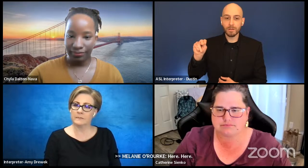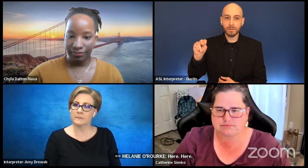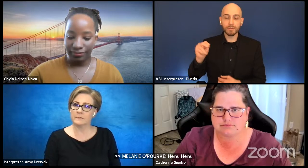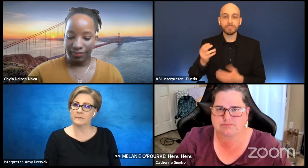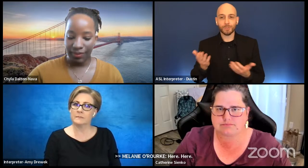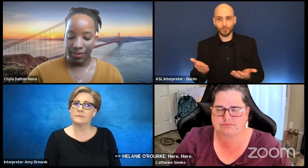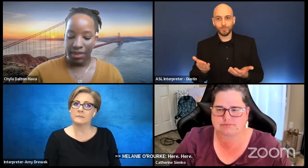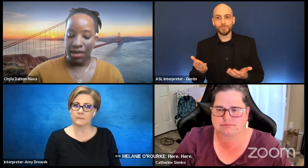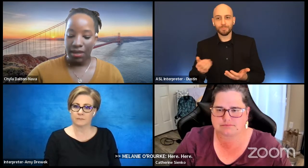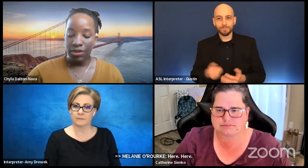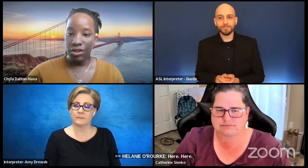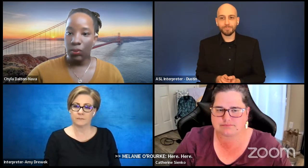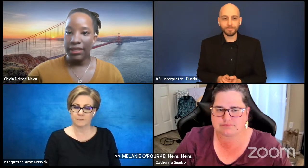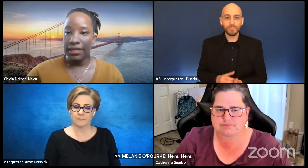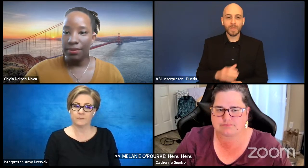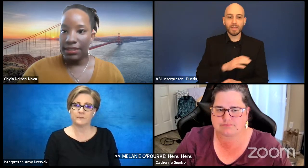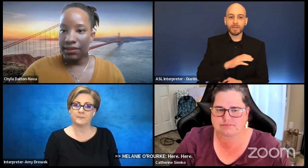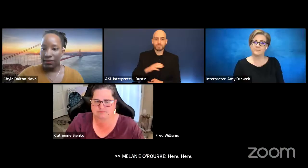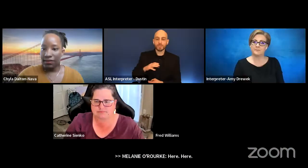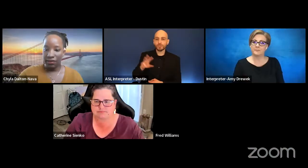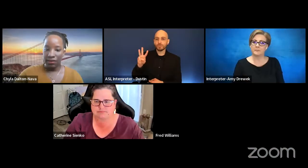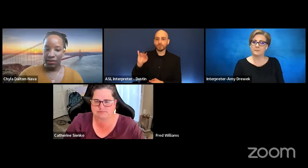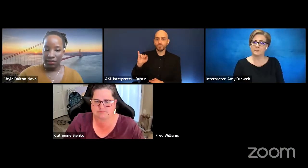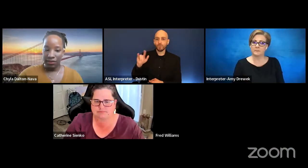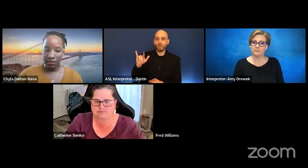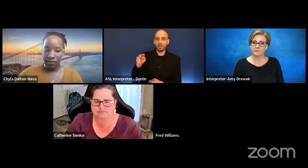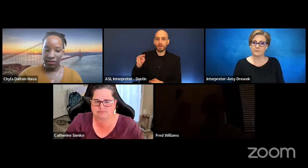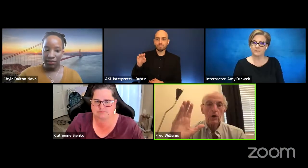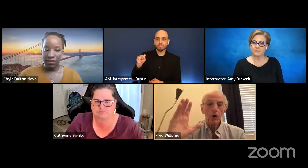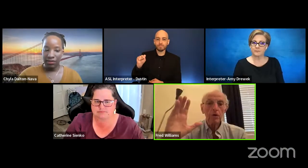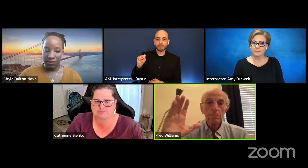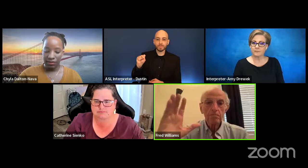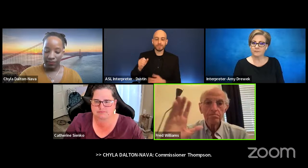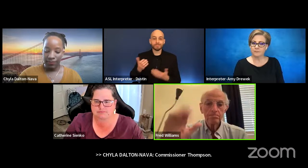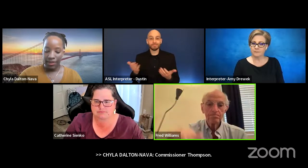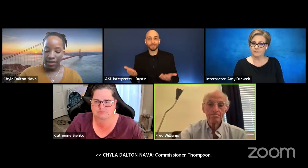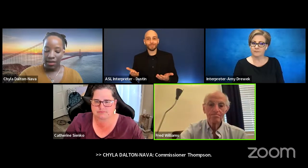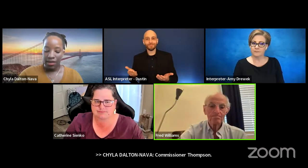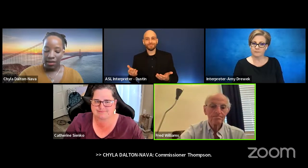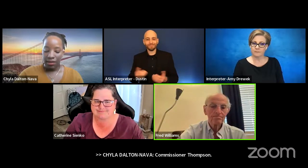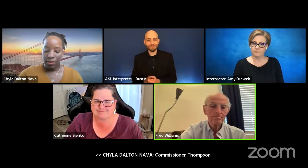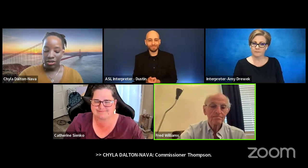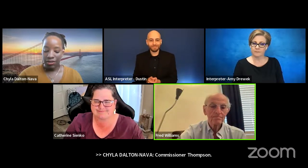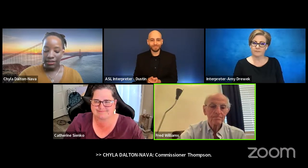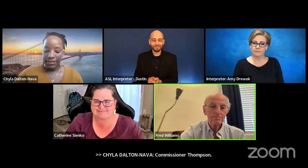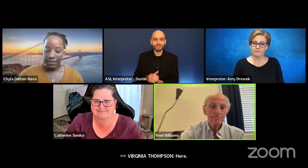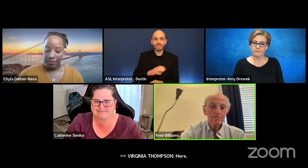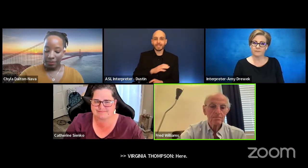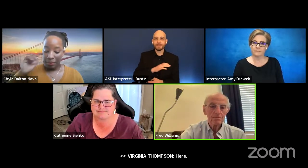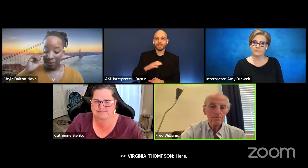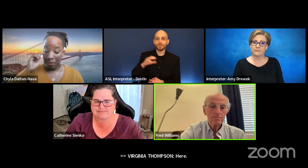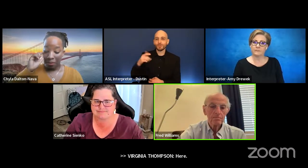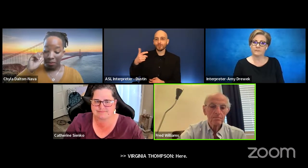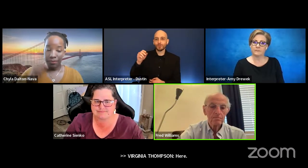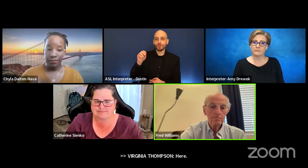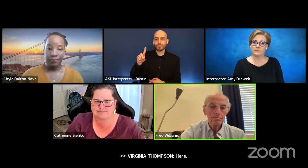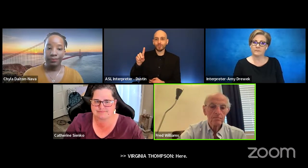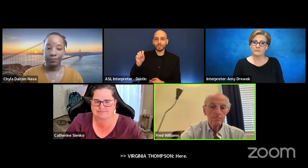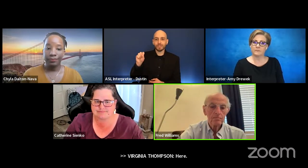Here. Commissioner Williams? Here. Commissioner Goodstein?